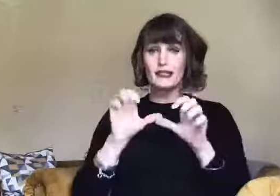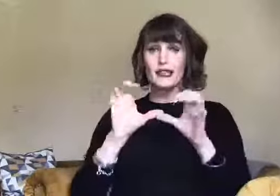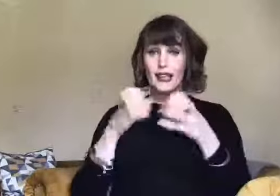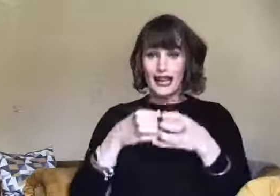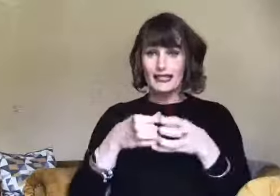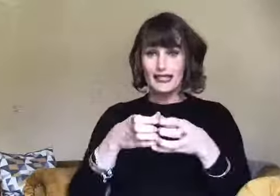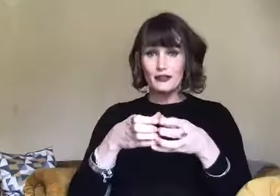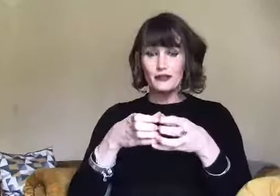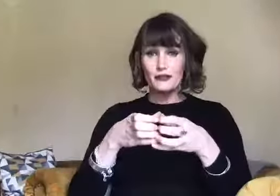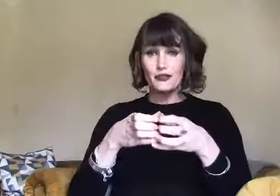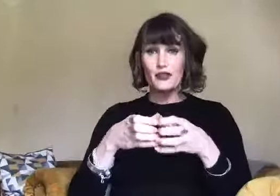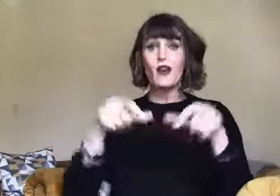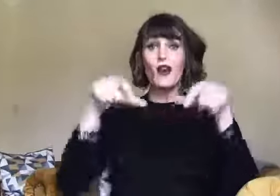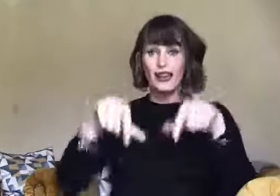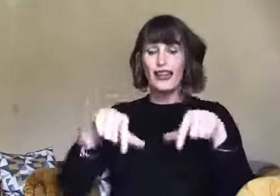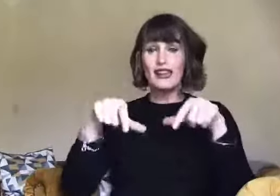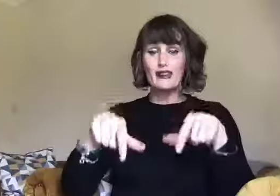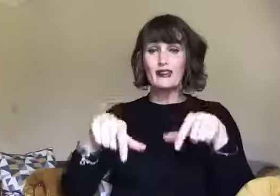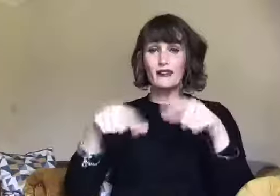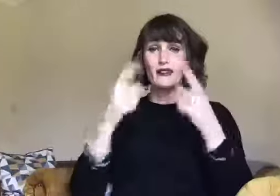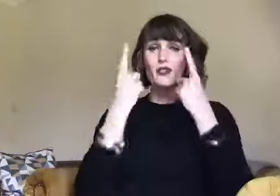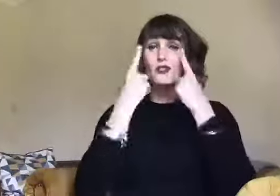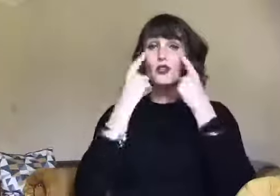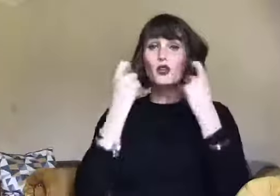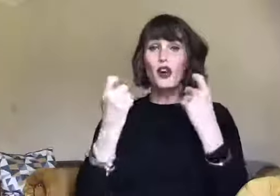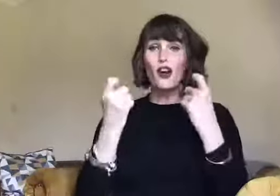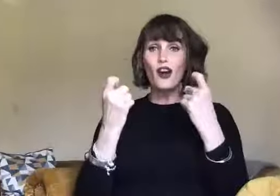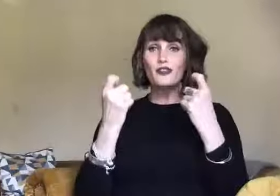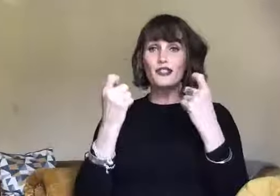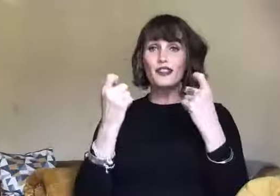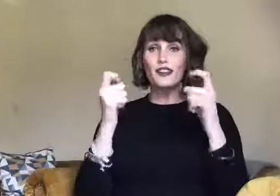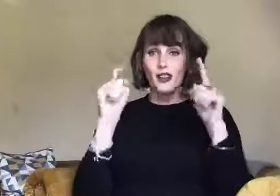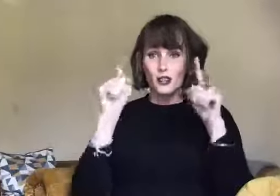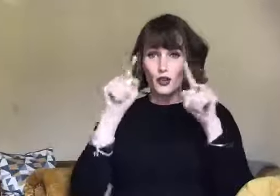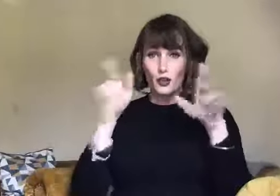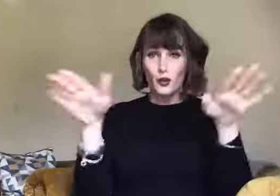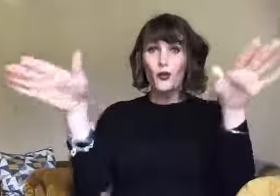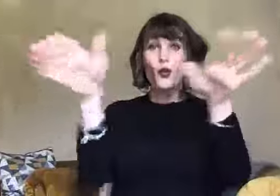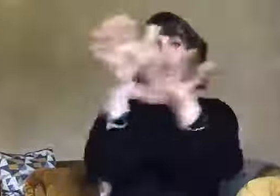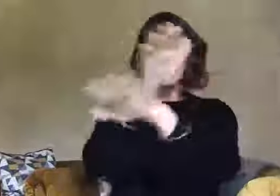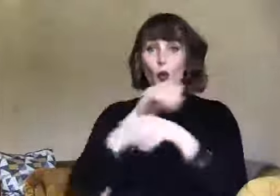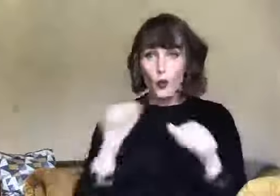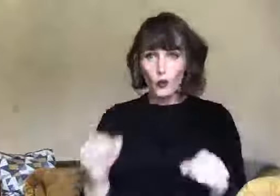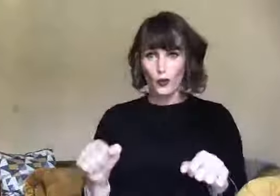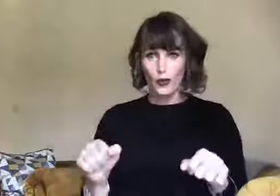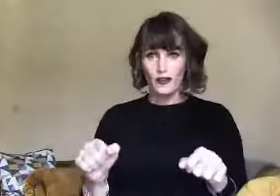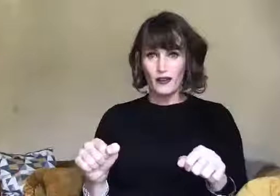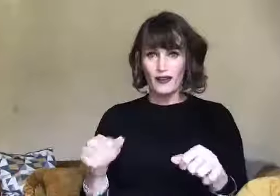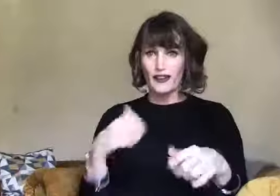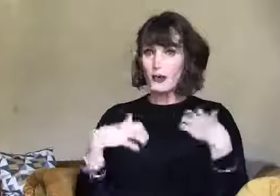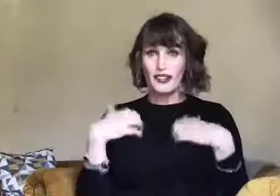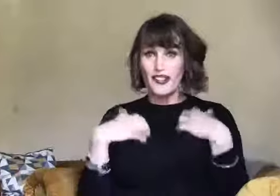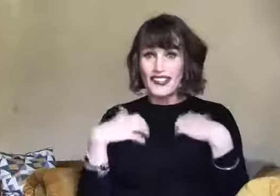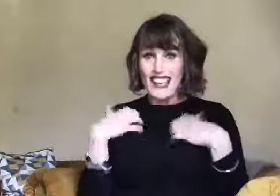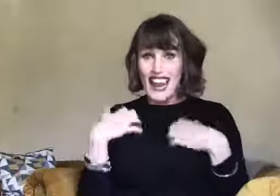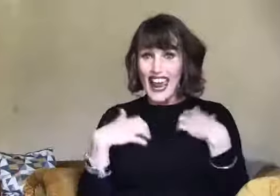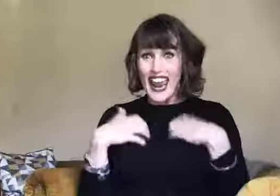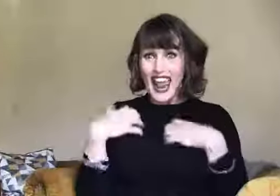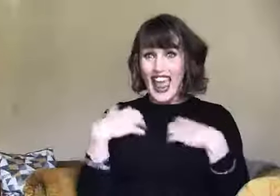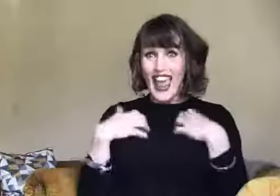a collective, are here to look after you all. So exciting!